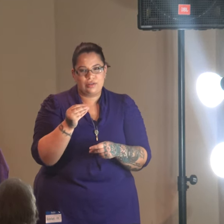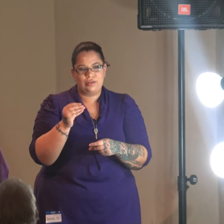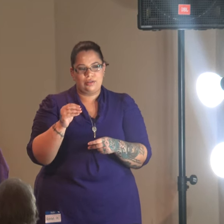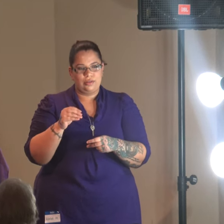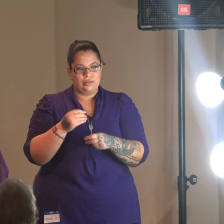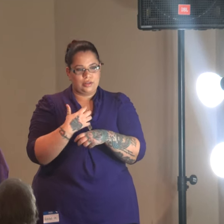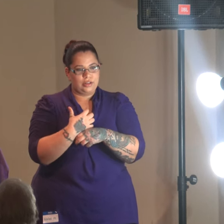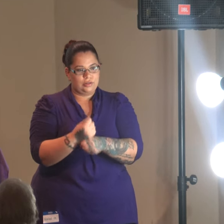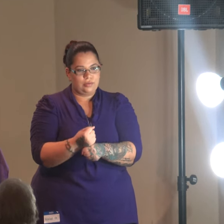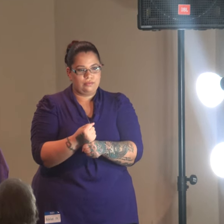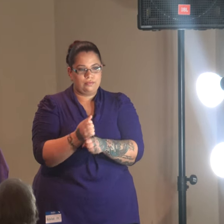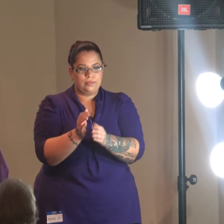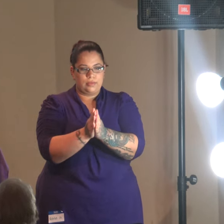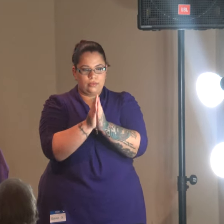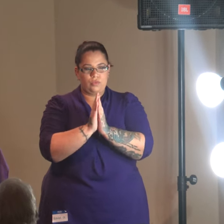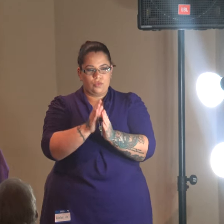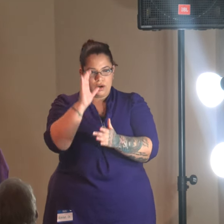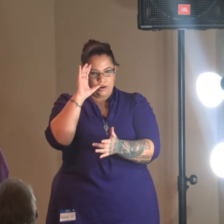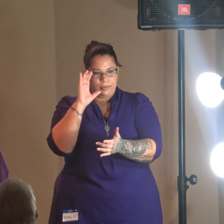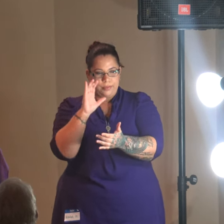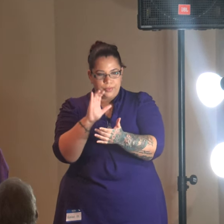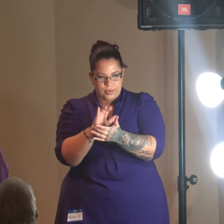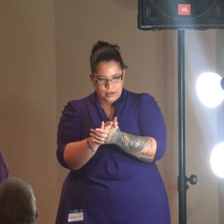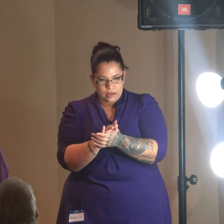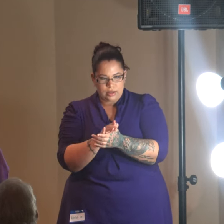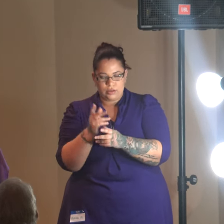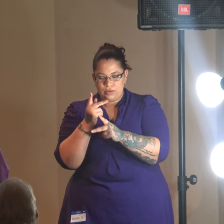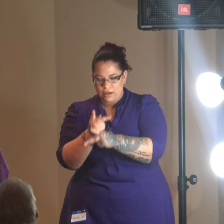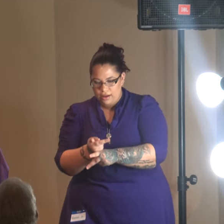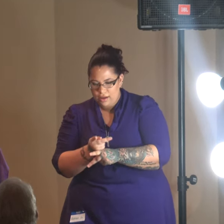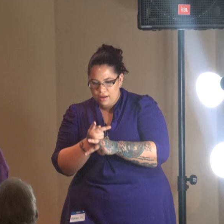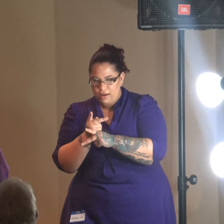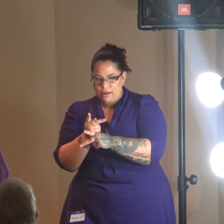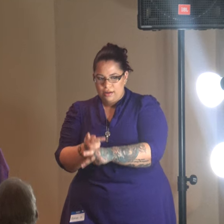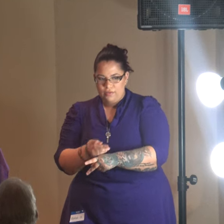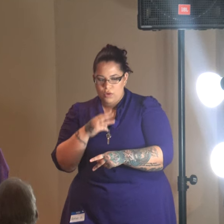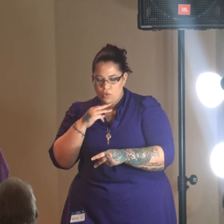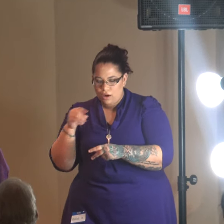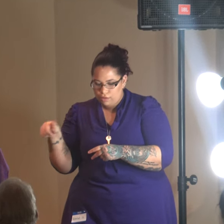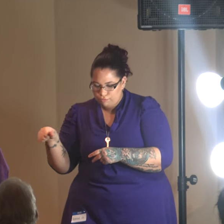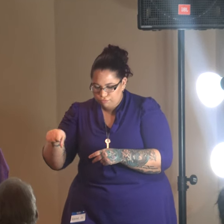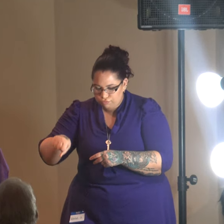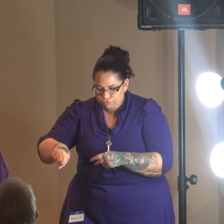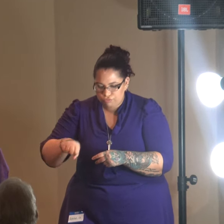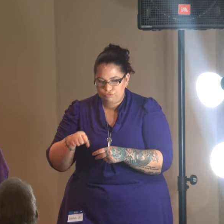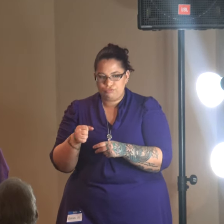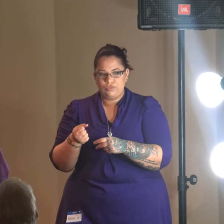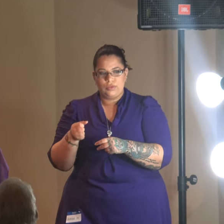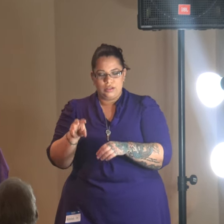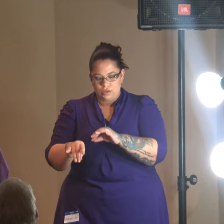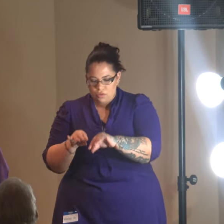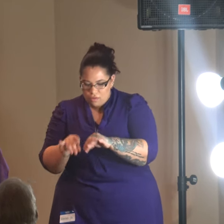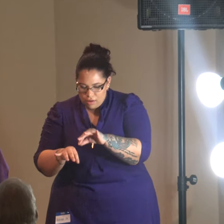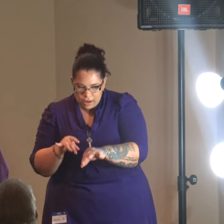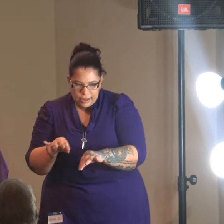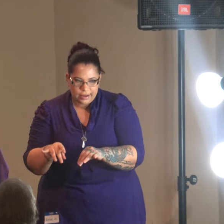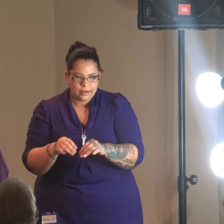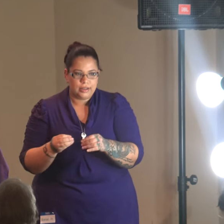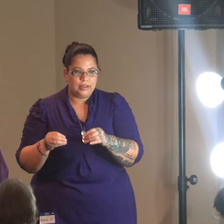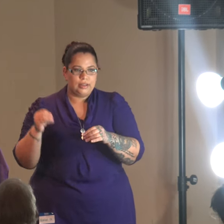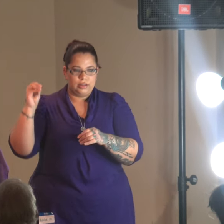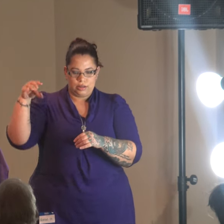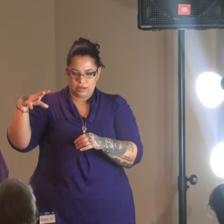I seek. So it's like I'm tilling the soil, and I'm watering it, and I'm putting the nutrients into the soil. It's